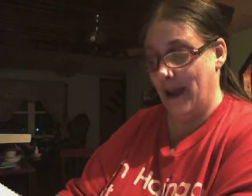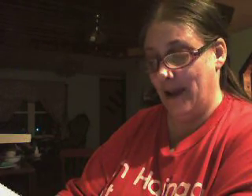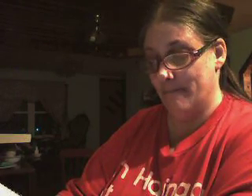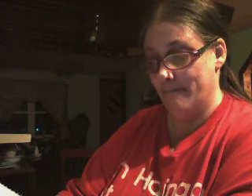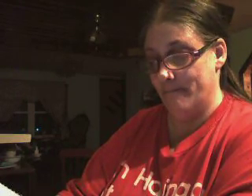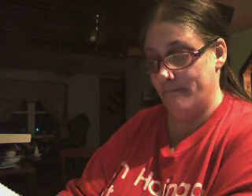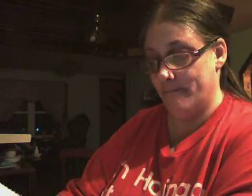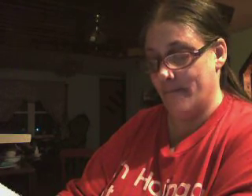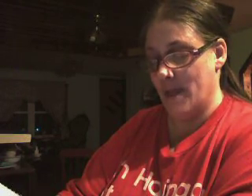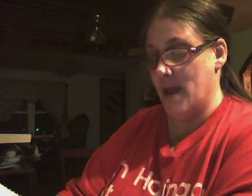L-A-U-D-A-B-L-E.